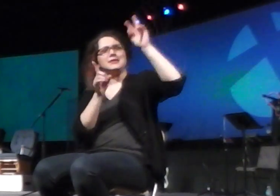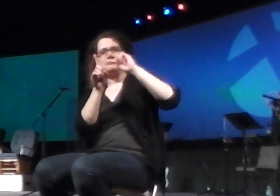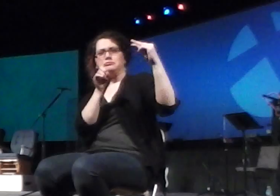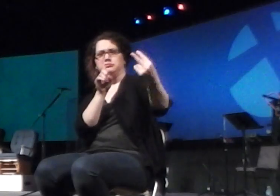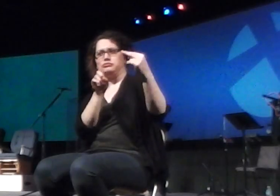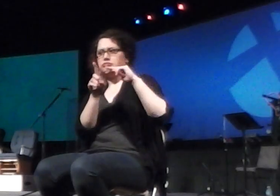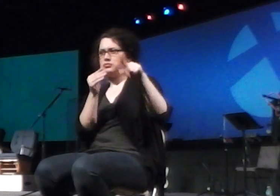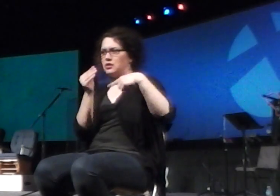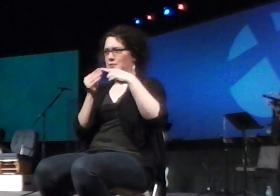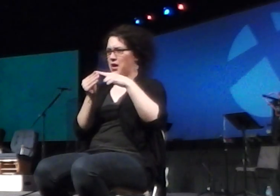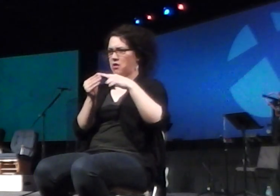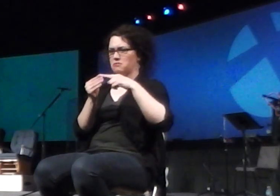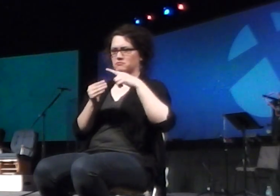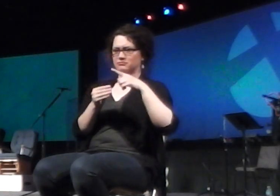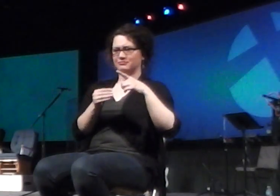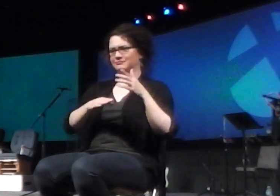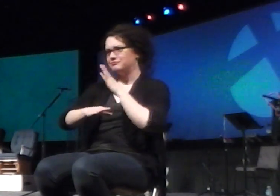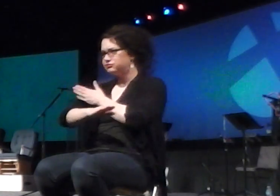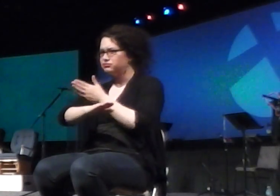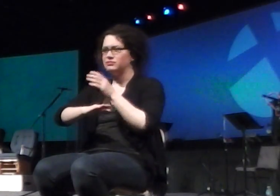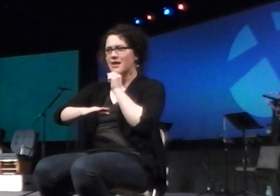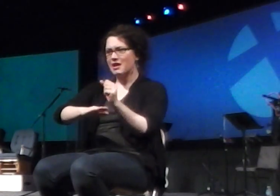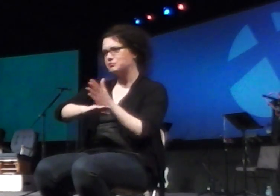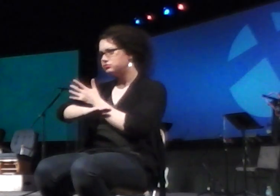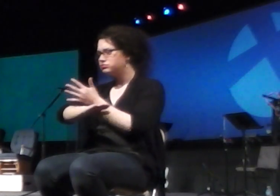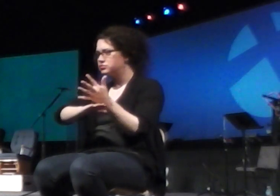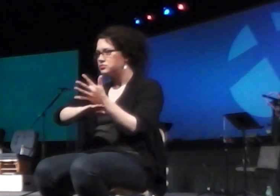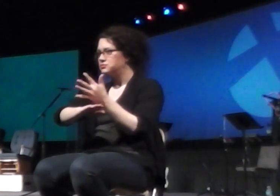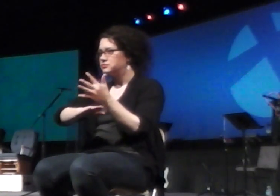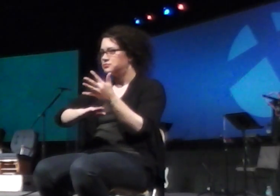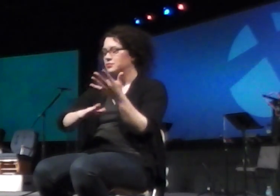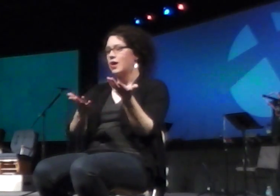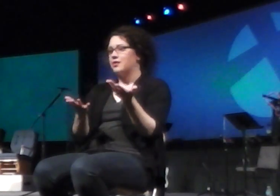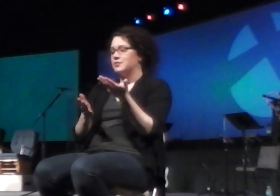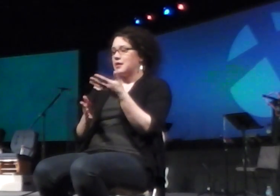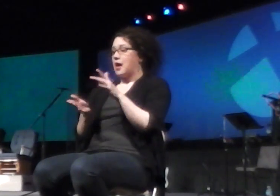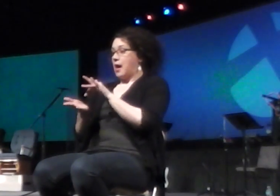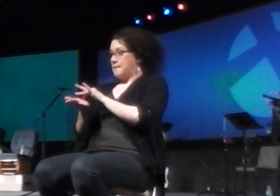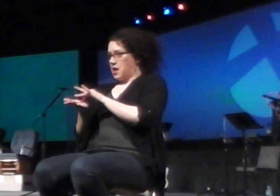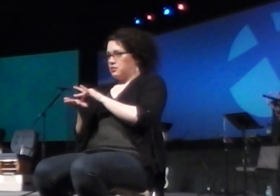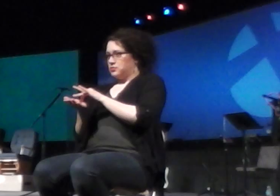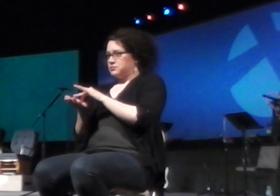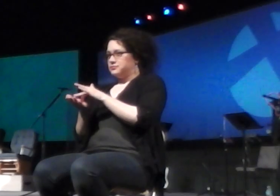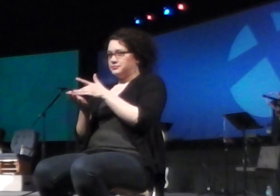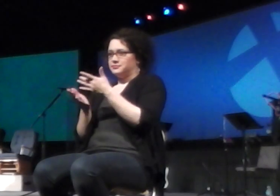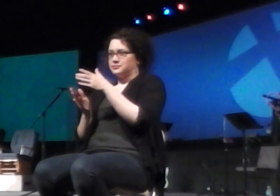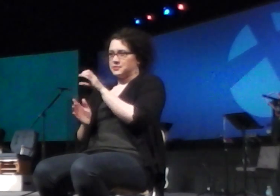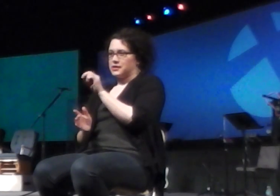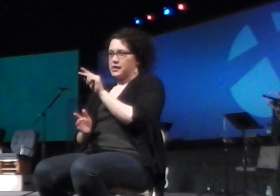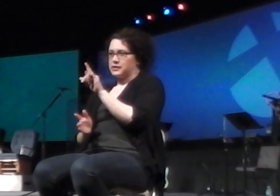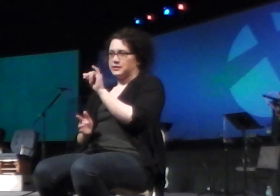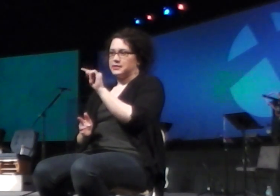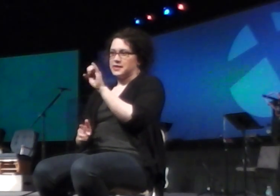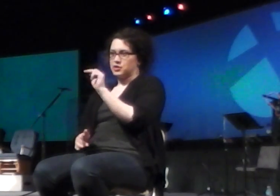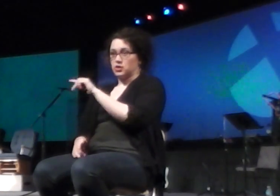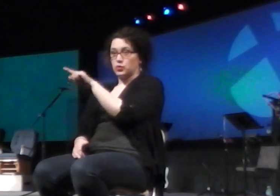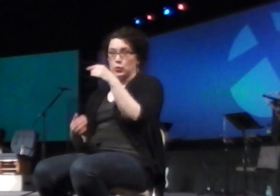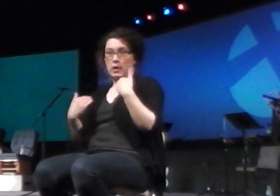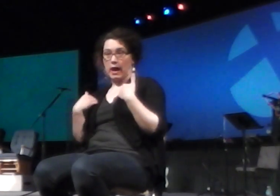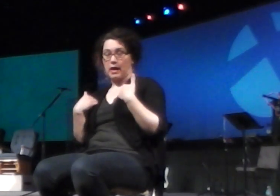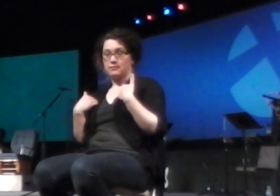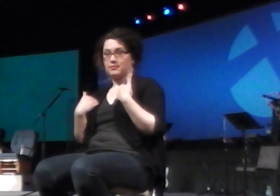the church? There's a medical condition, to illustrate this, there's a medical condition that you are all suffering from. whether you realize it or not. It's